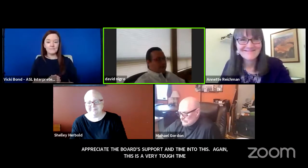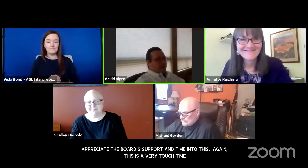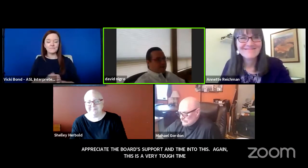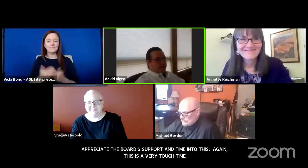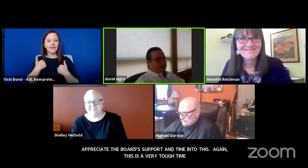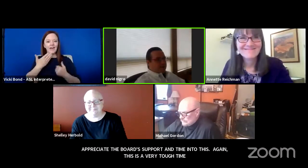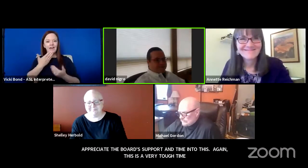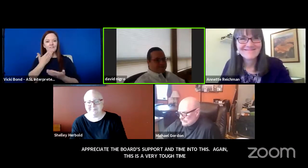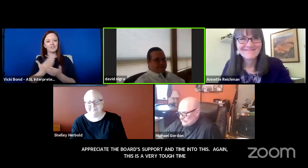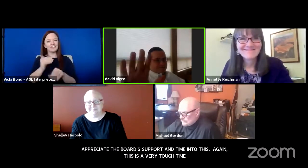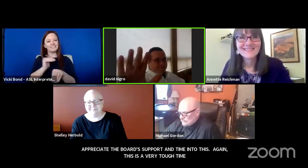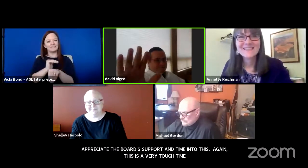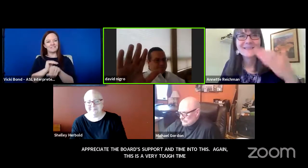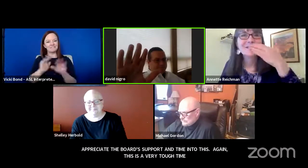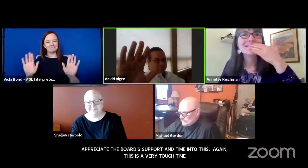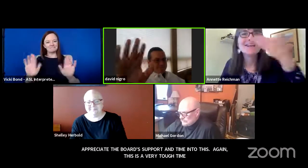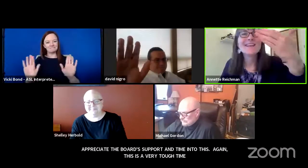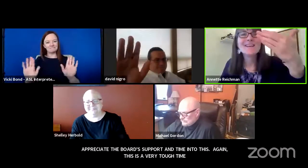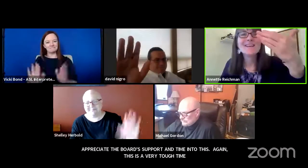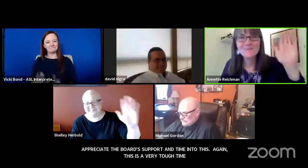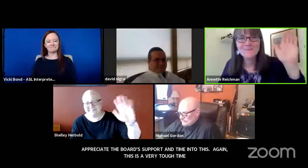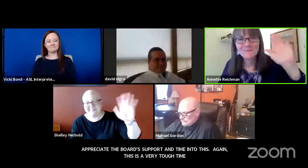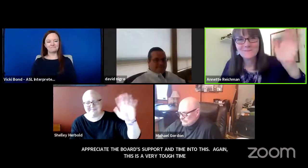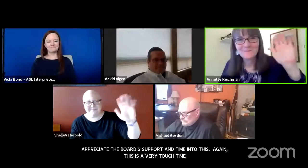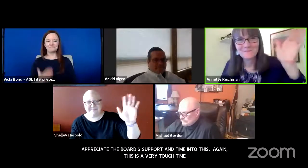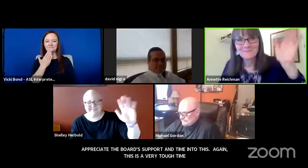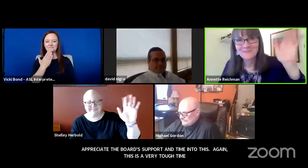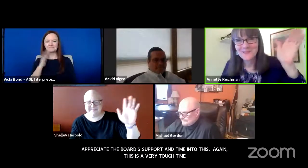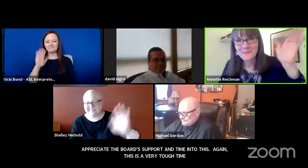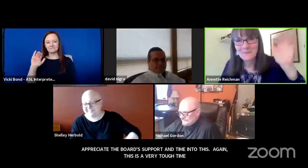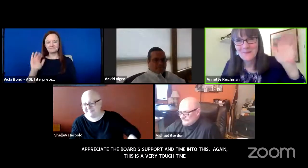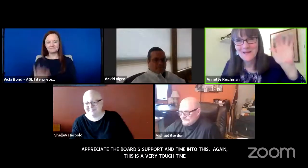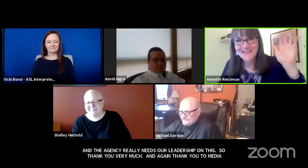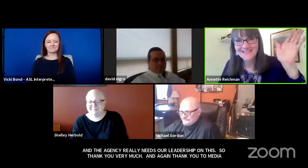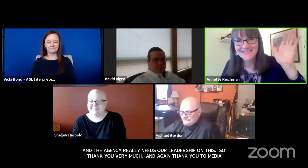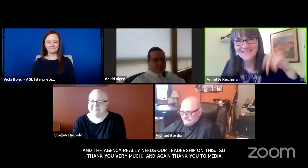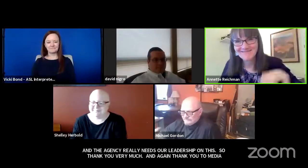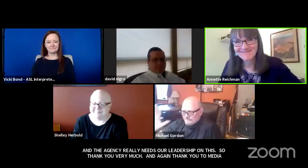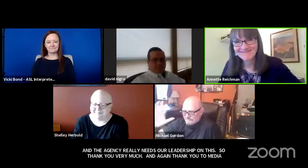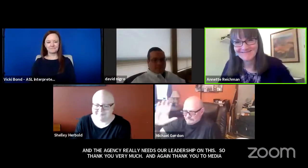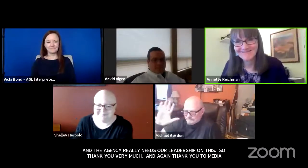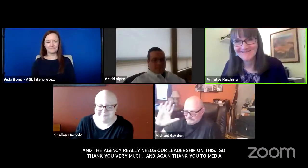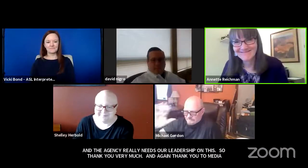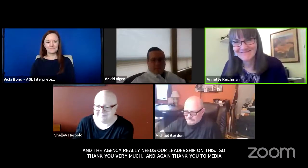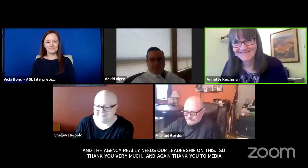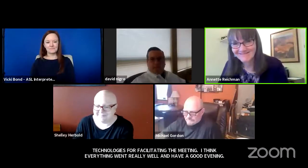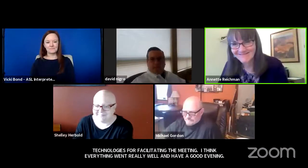a good evening. Thank you. Bye-bye.